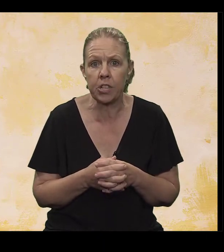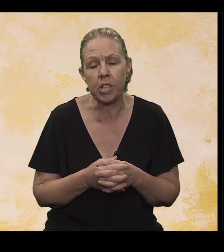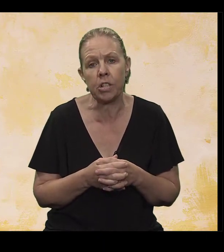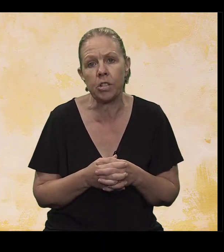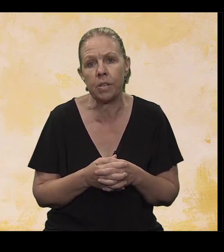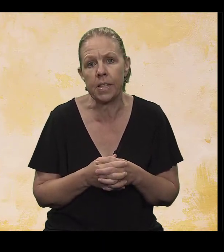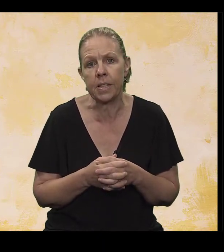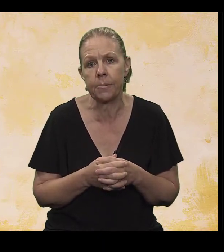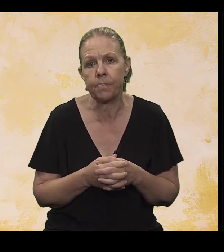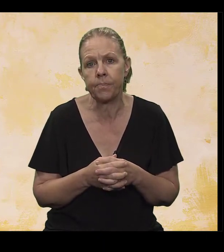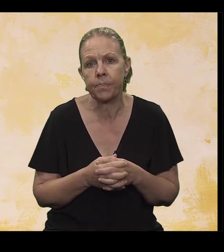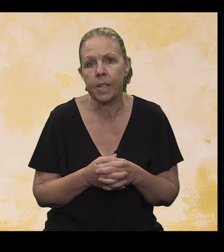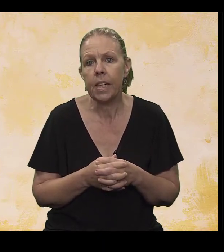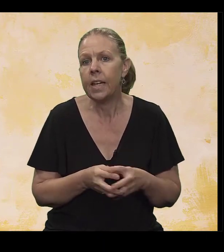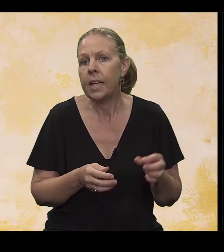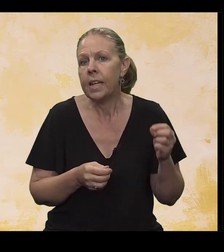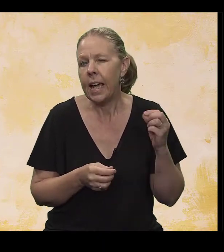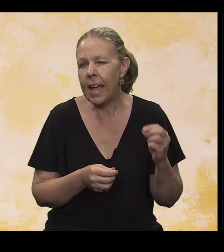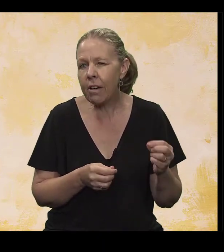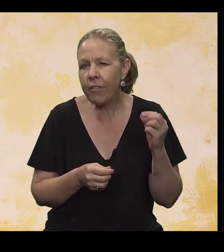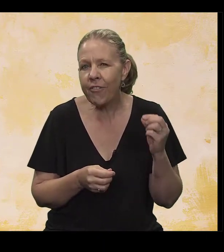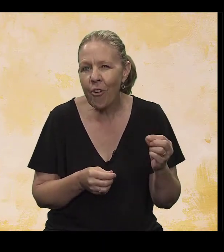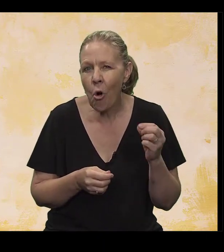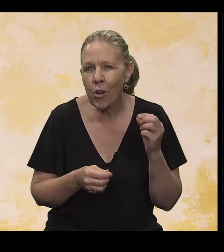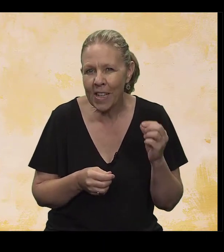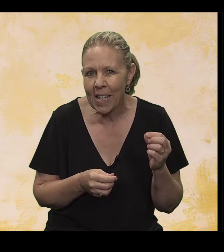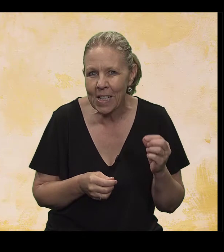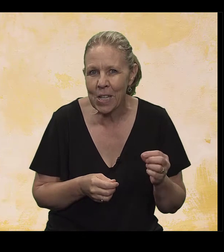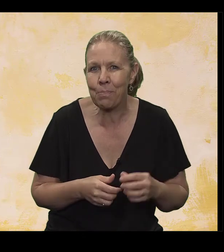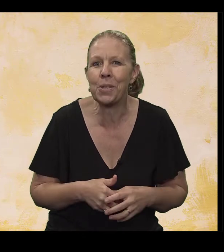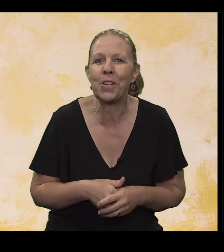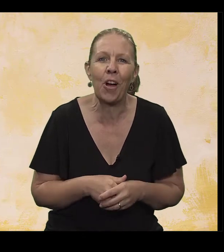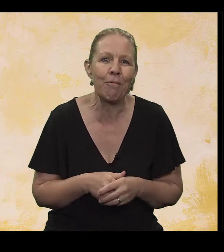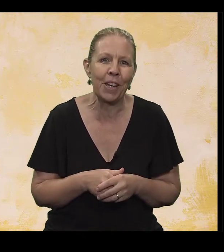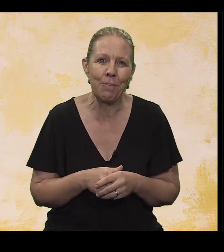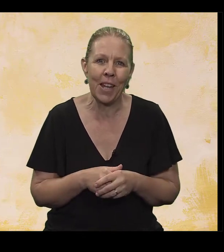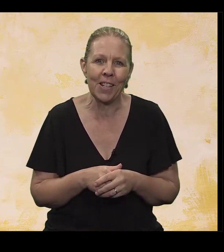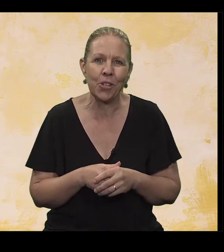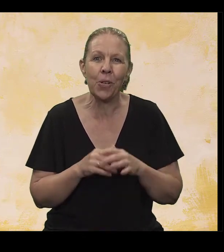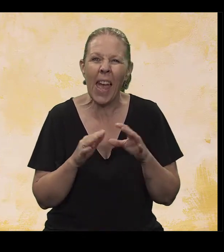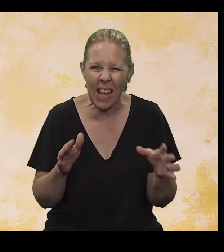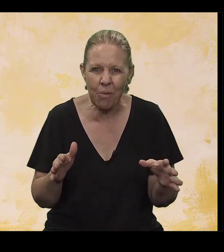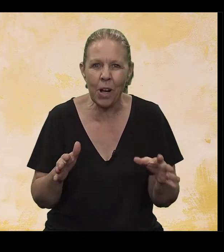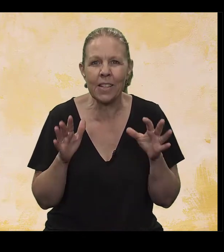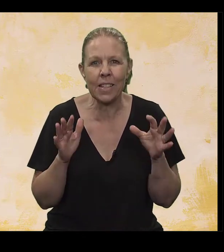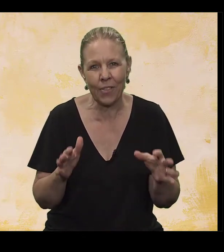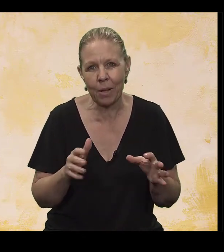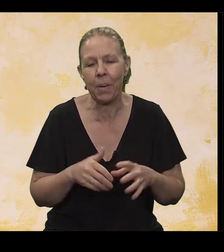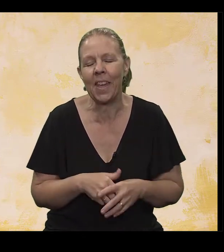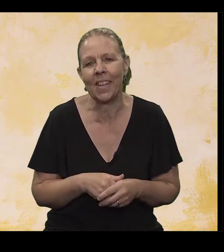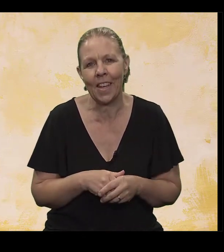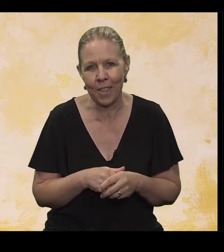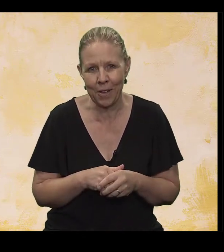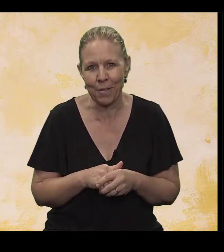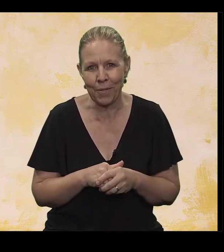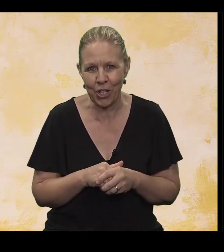to do this. Now, here are 4 key tips that I recommend to anyone developing a theory of